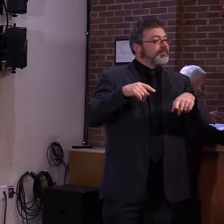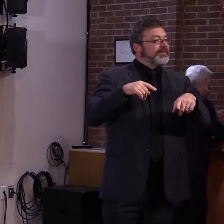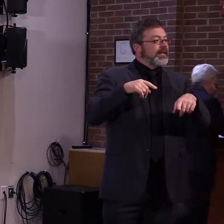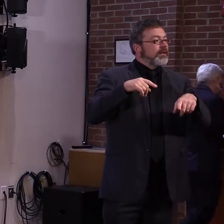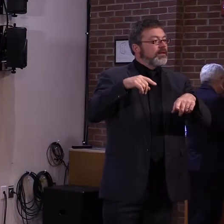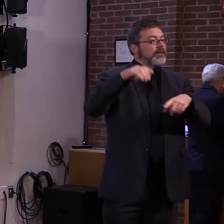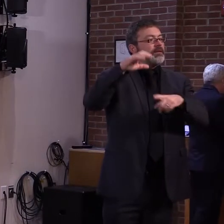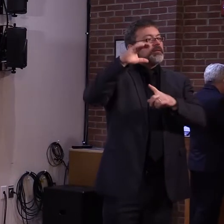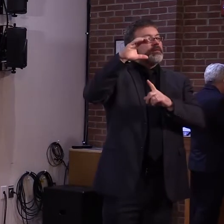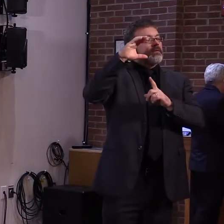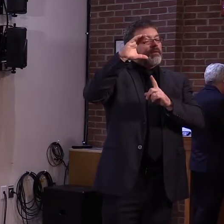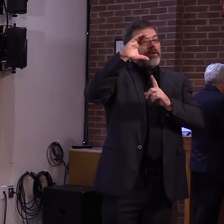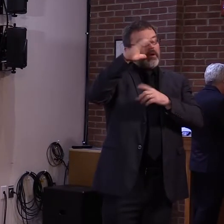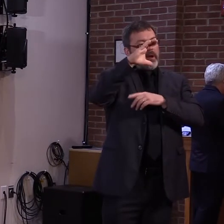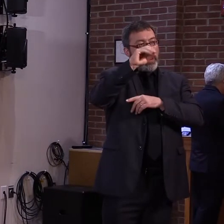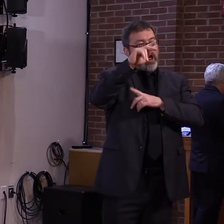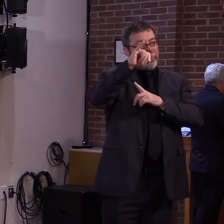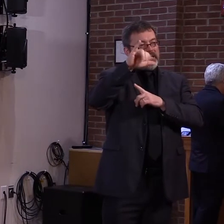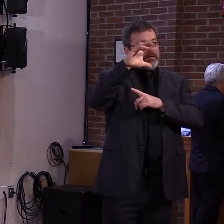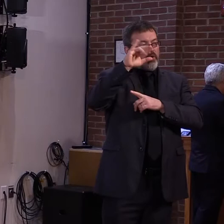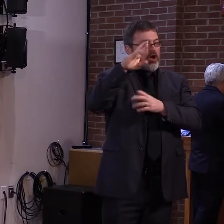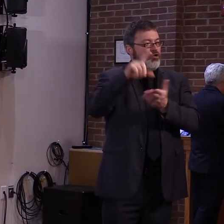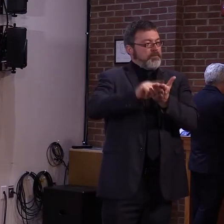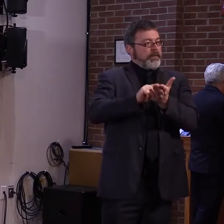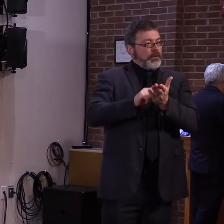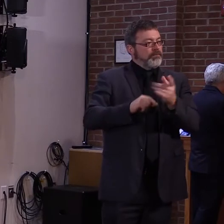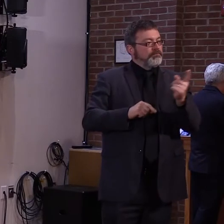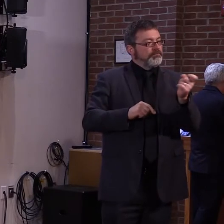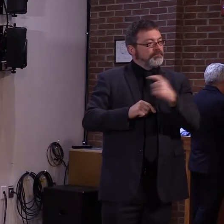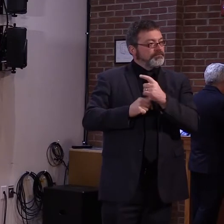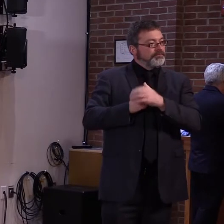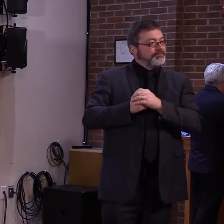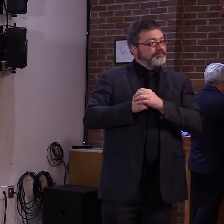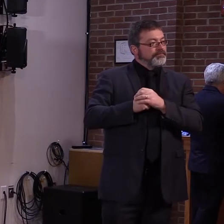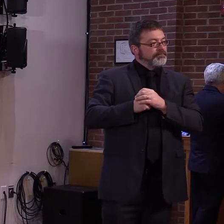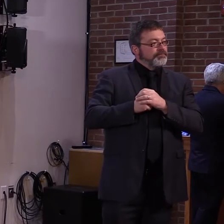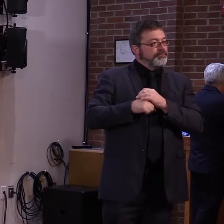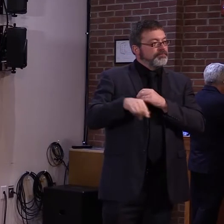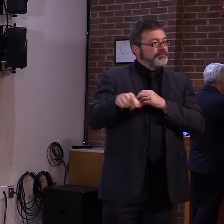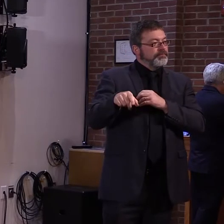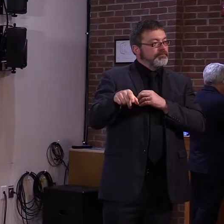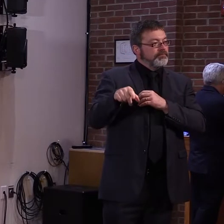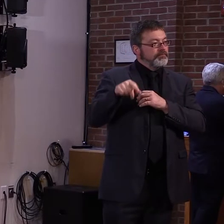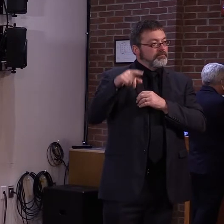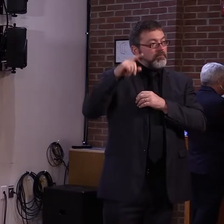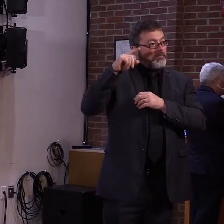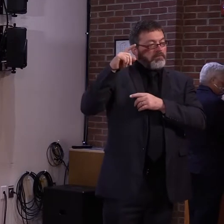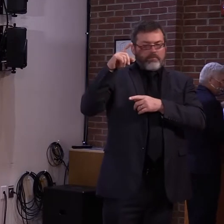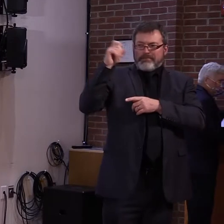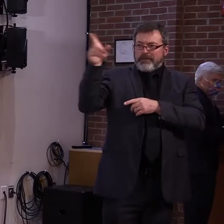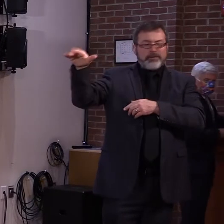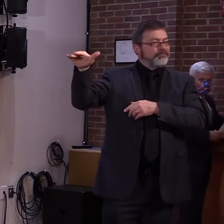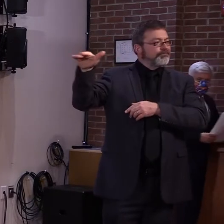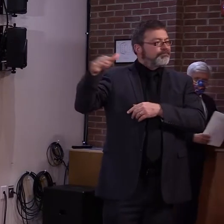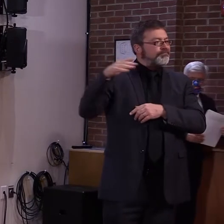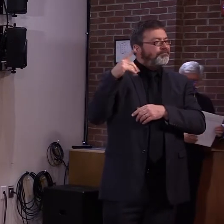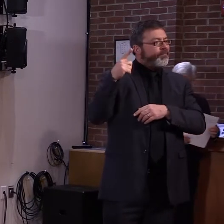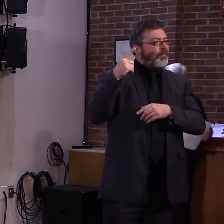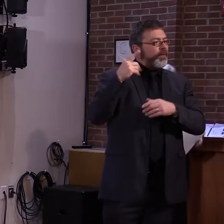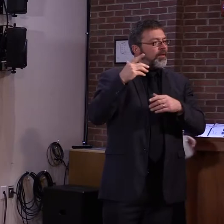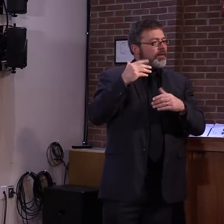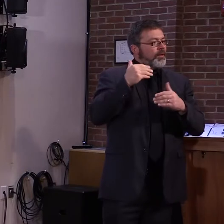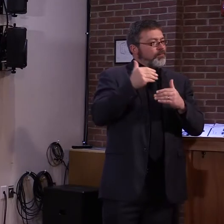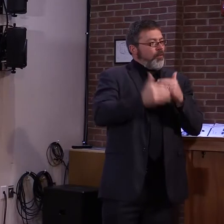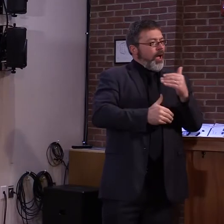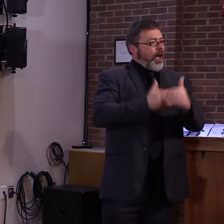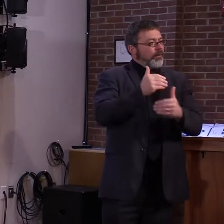Hi, Governor. I hear that there's been some progress with the law enforcement situation in Richford, the